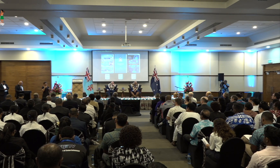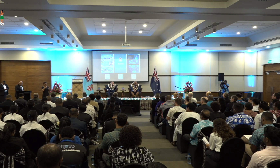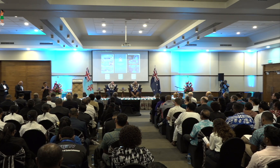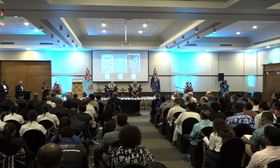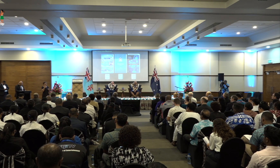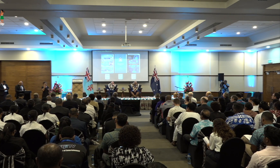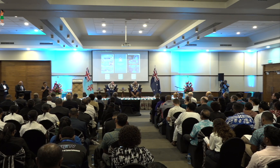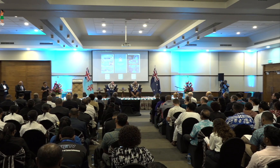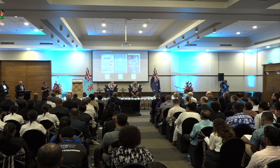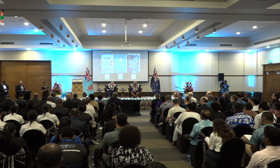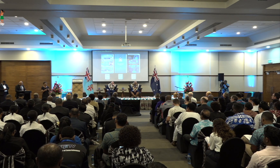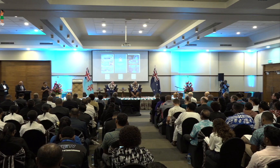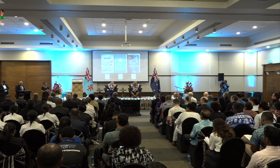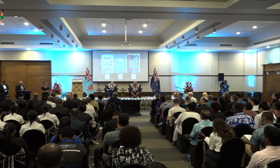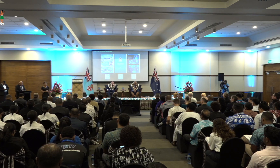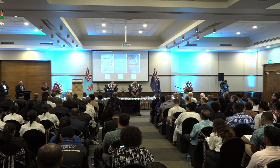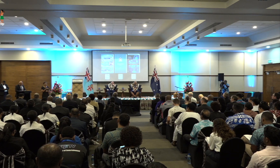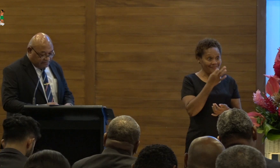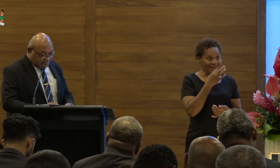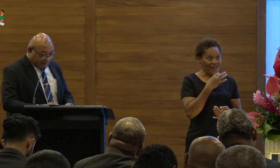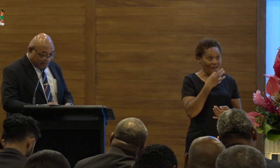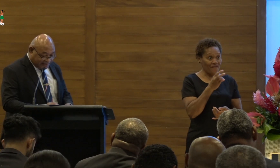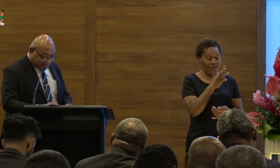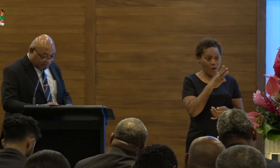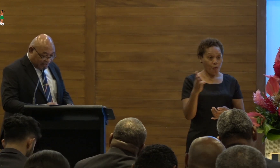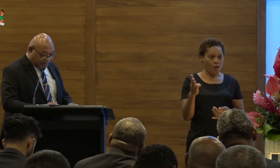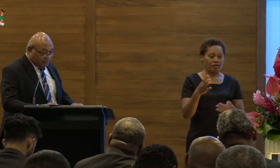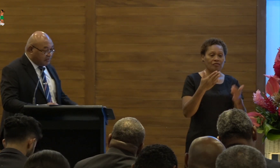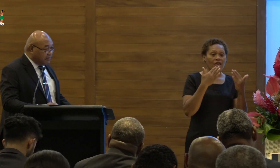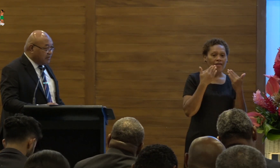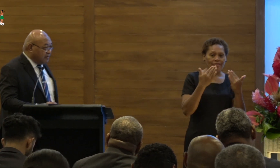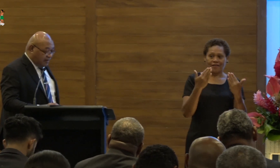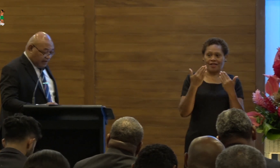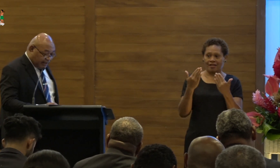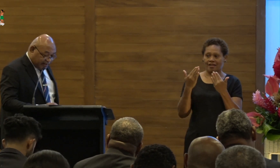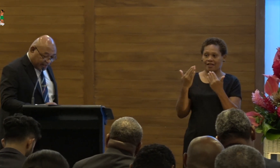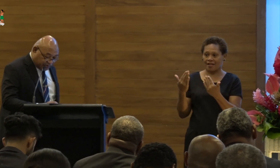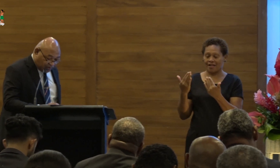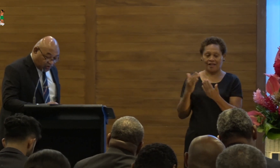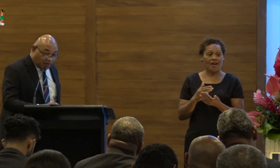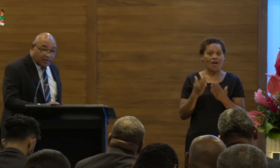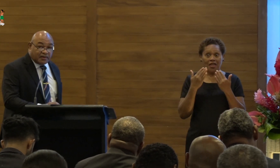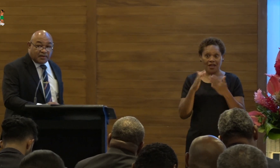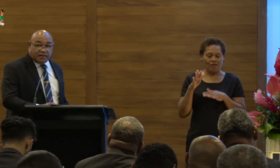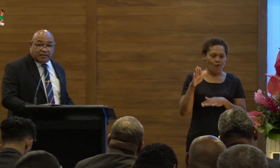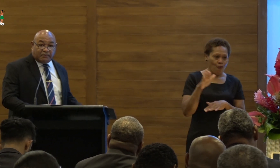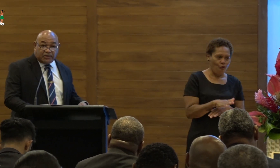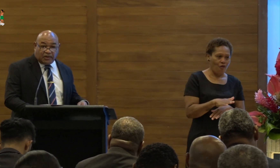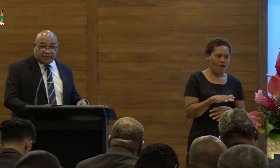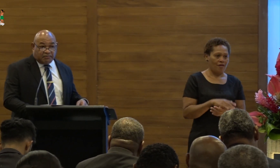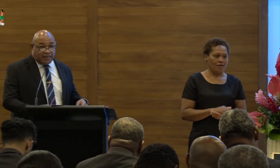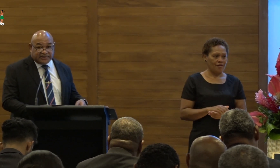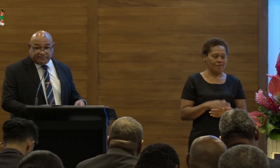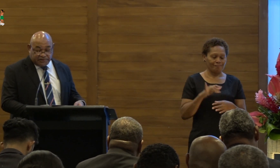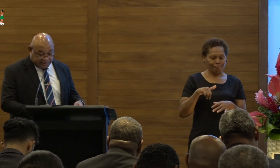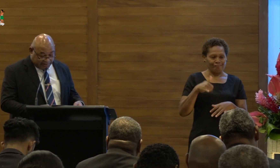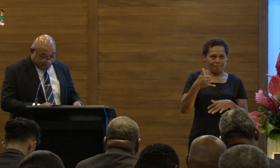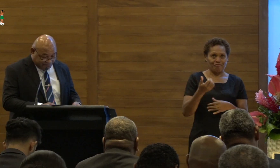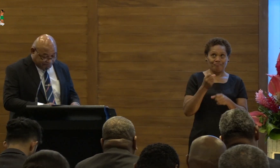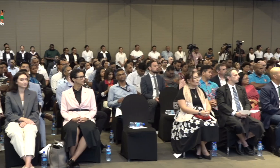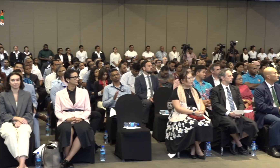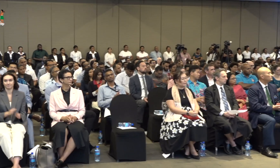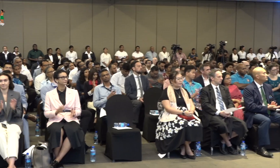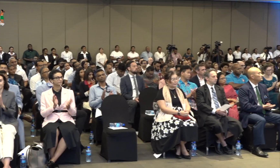today. With those few words, Vinaka Walevu, and thank you all. May God bless